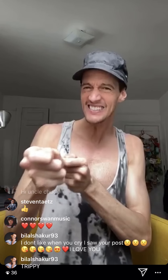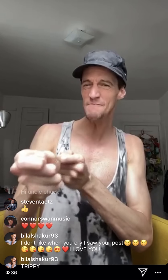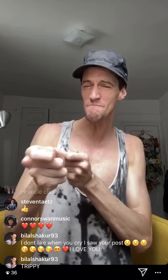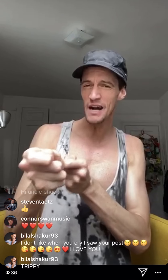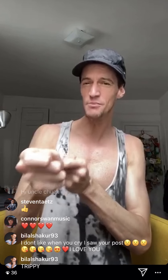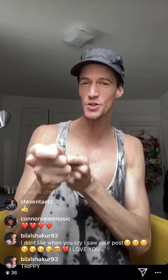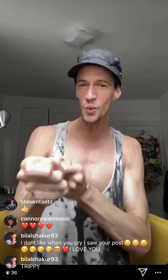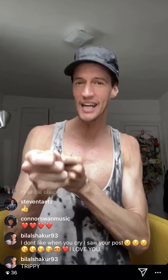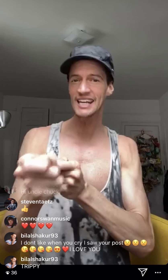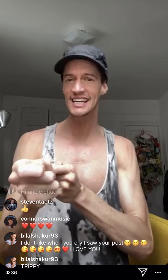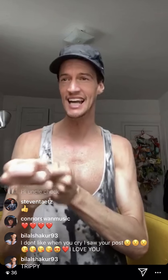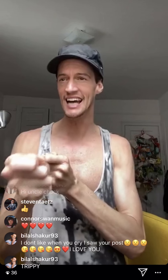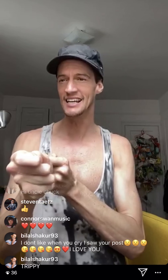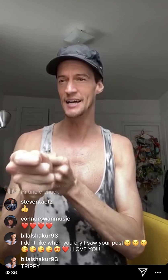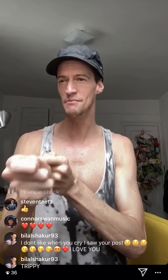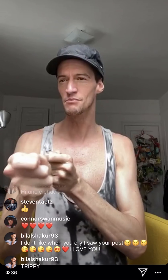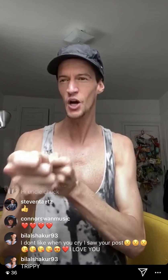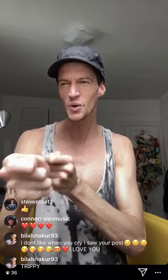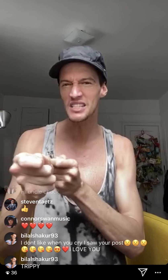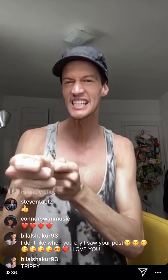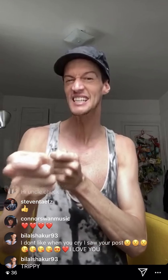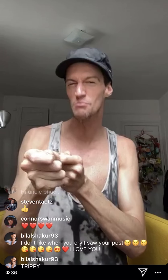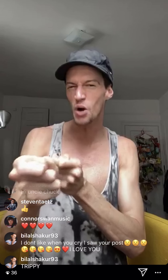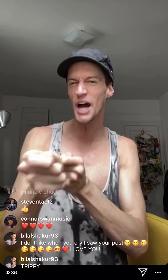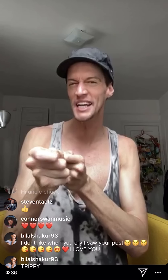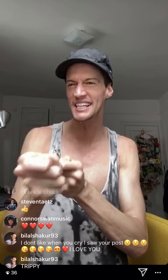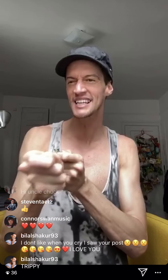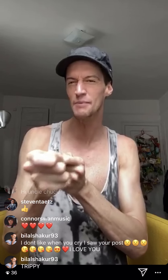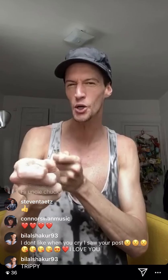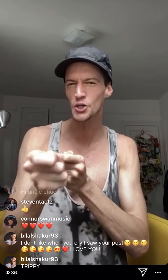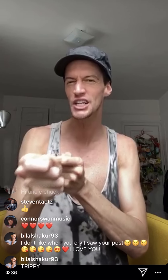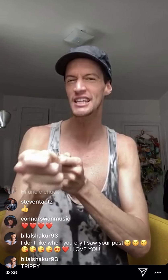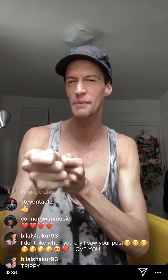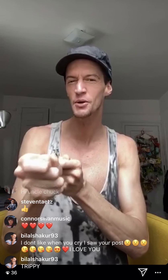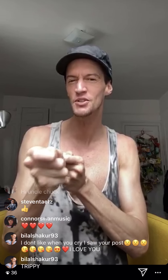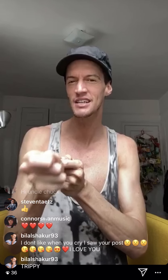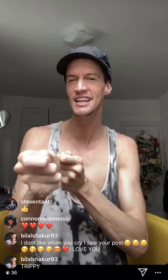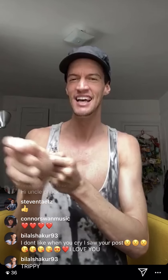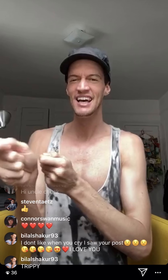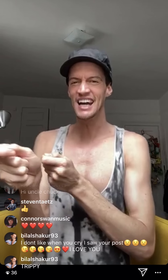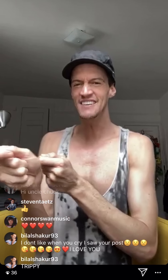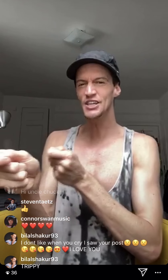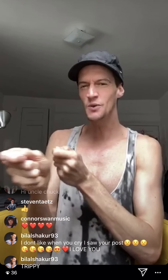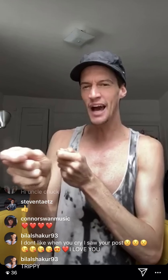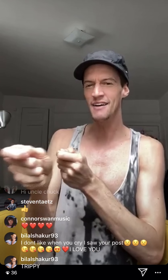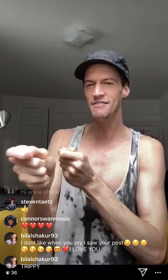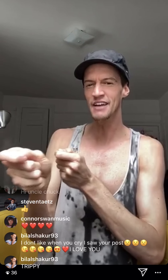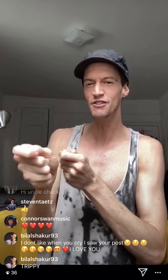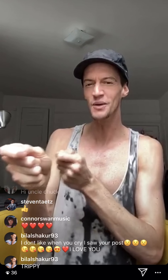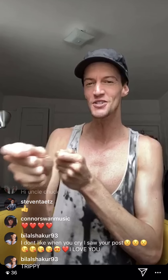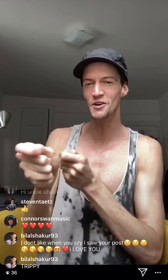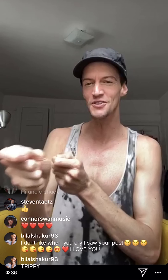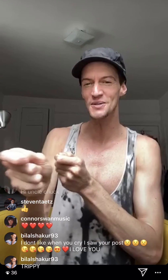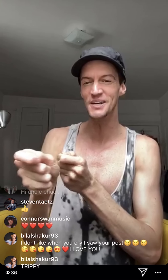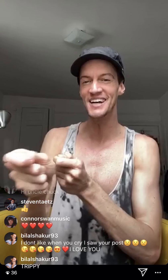I'm persuading it, I'm coaxing, I'm prodding, I'm urging that person, kind of like you have influence over someone else.